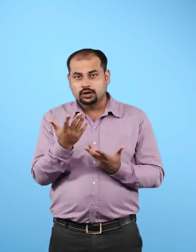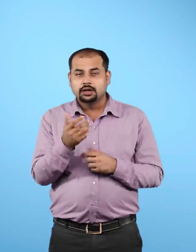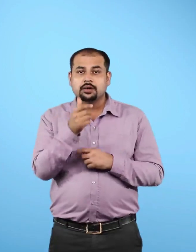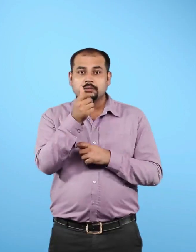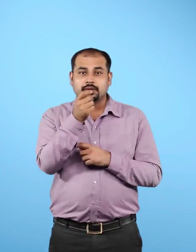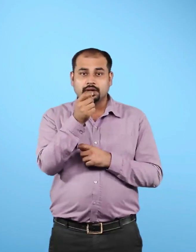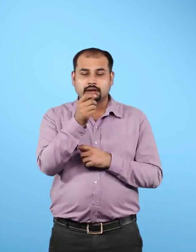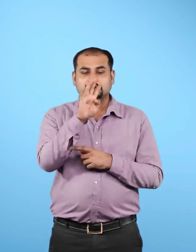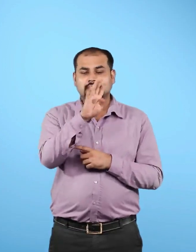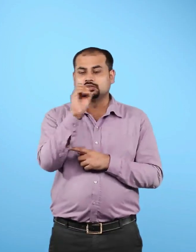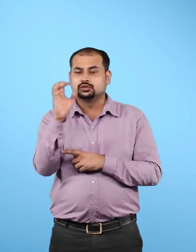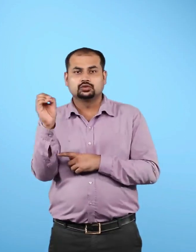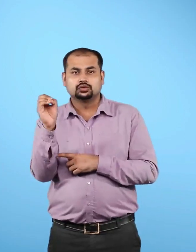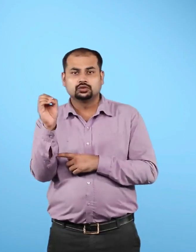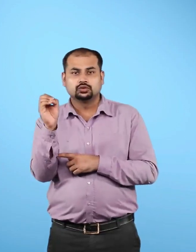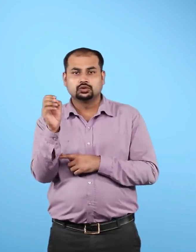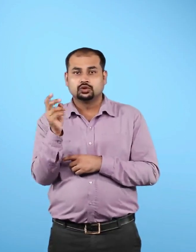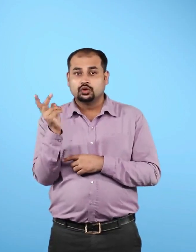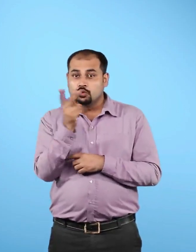For rupees 400?